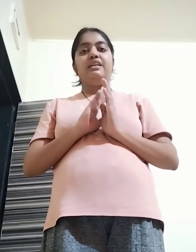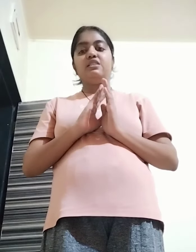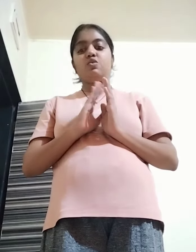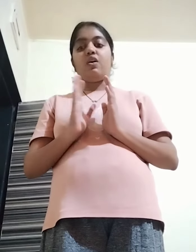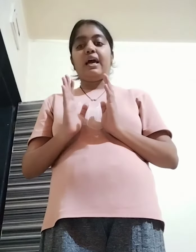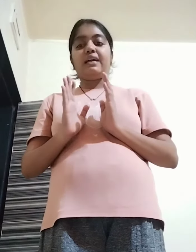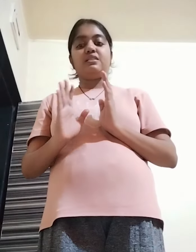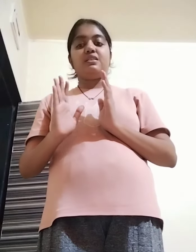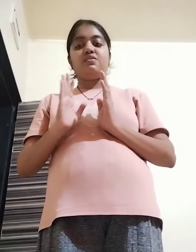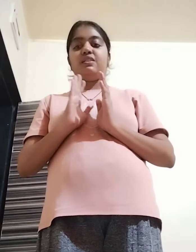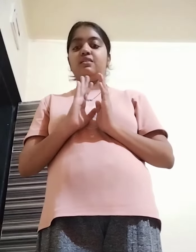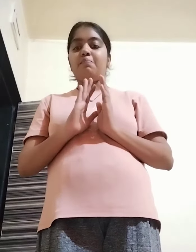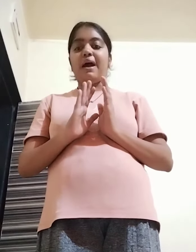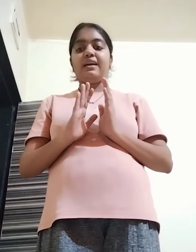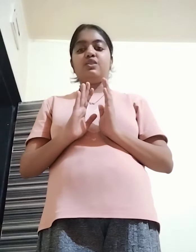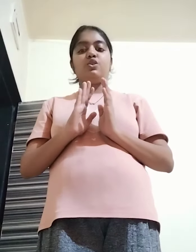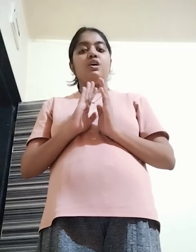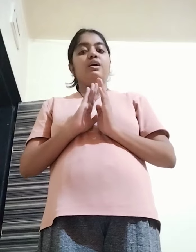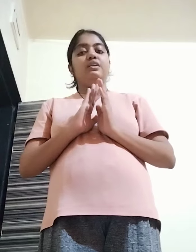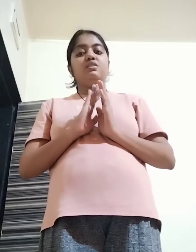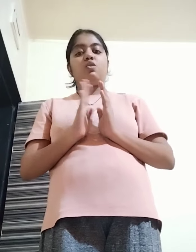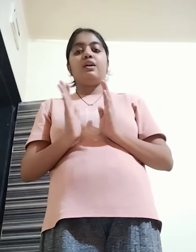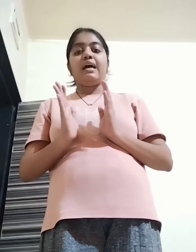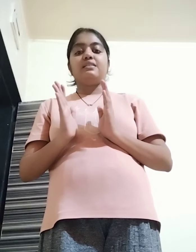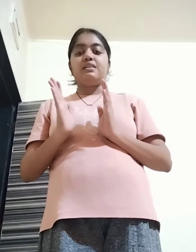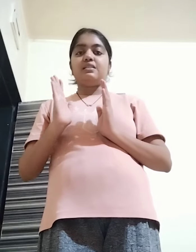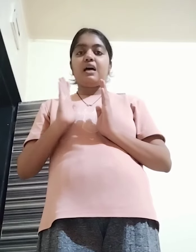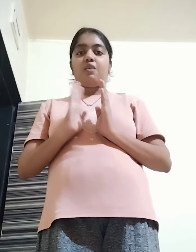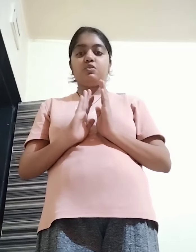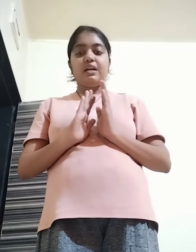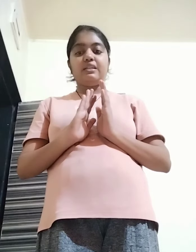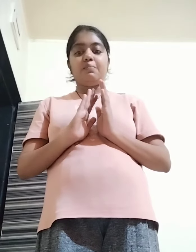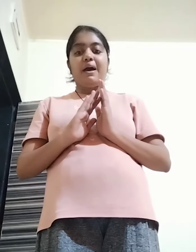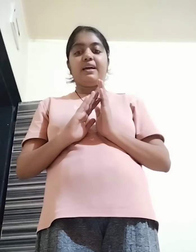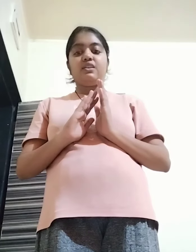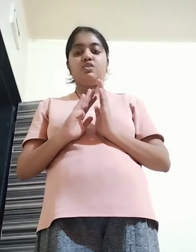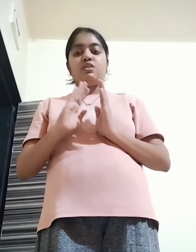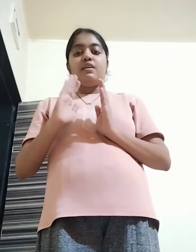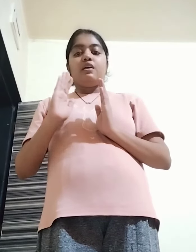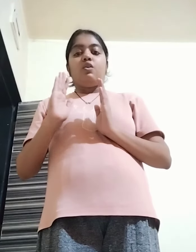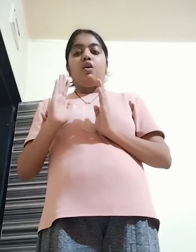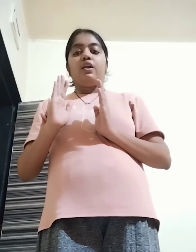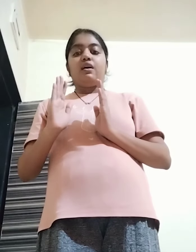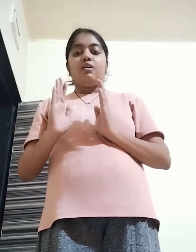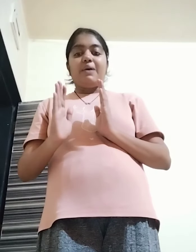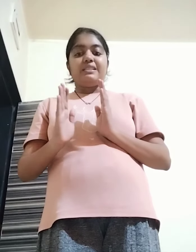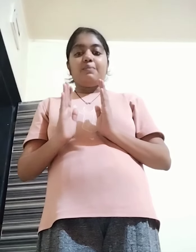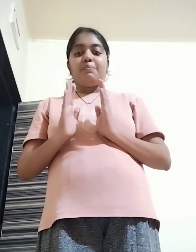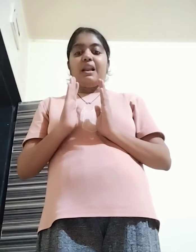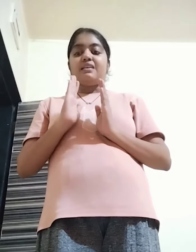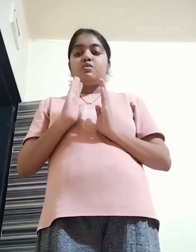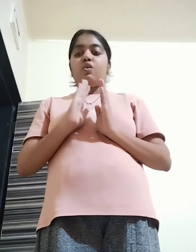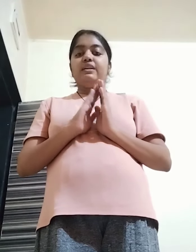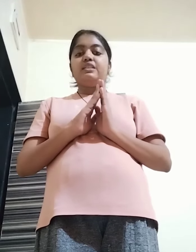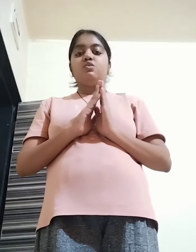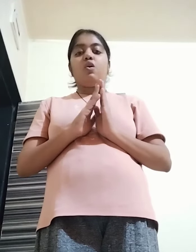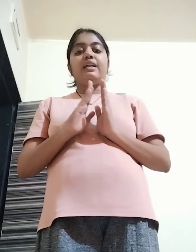not accessed within the package. It is not accessed outside the package or by subclass, or it is not